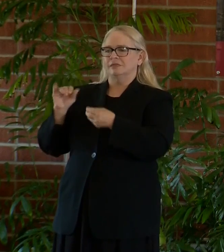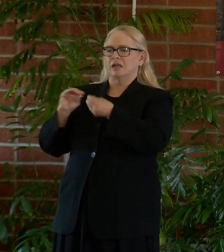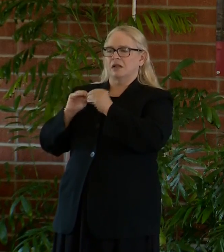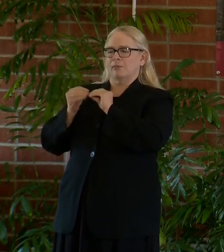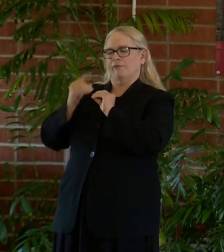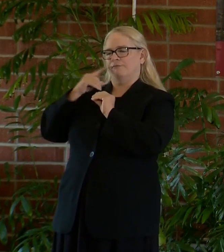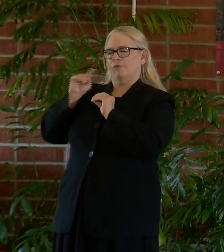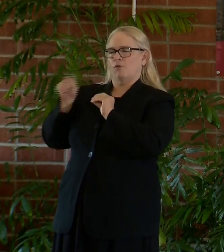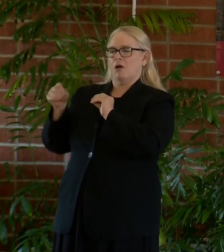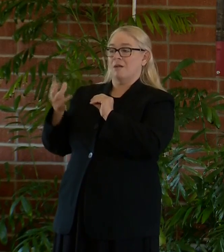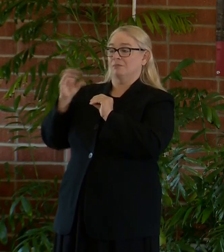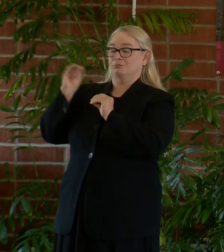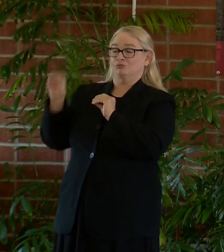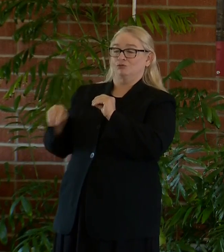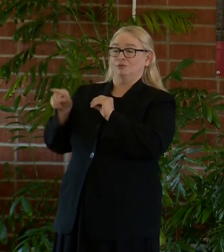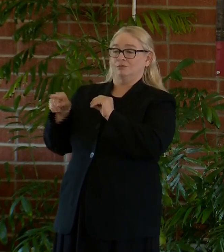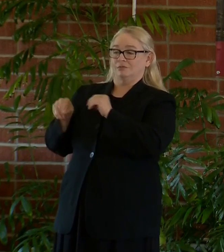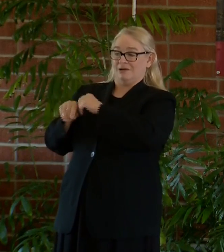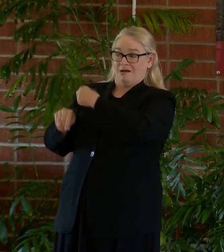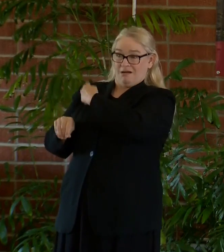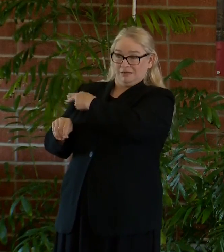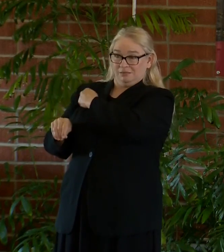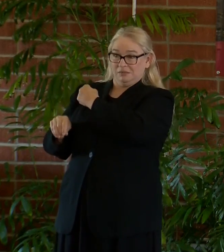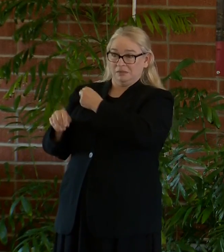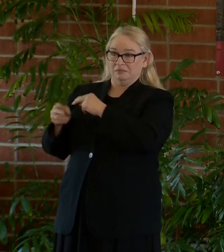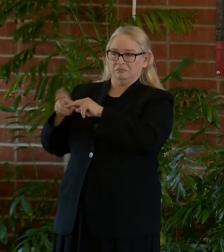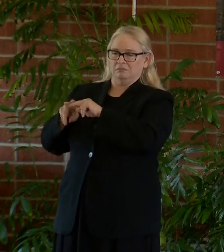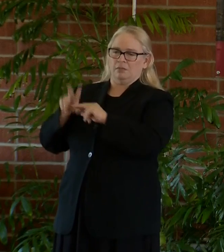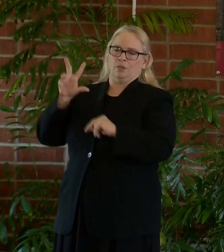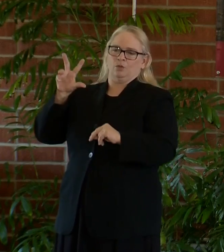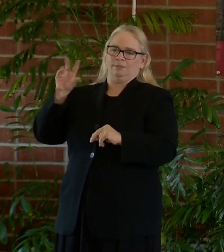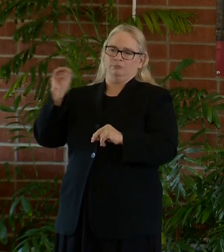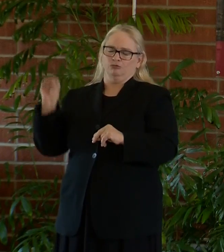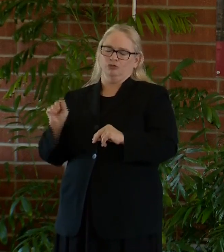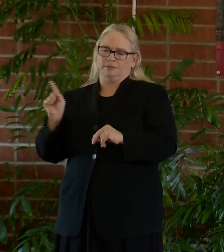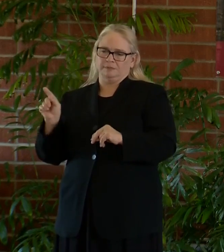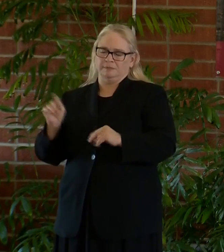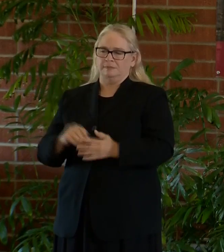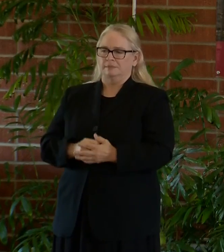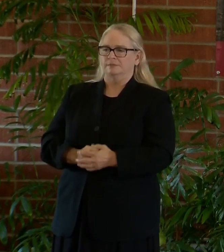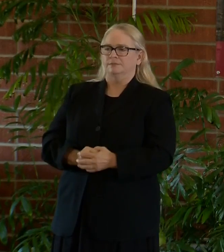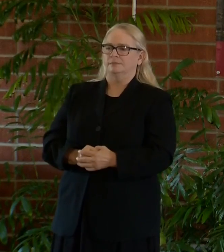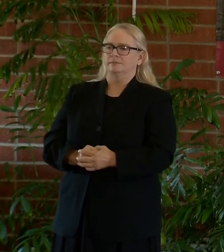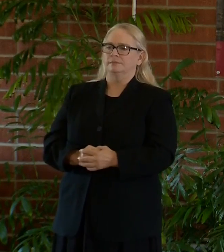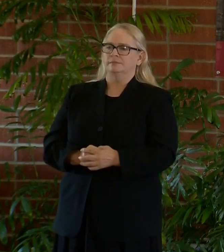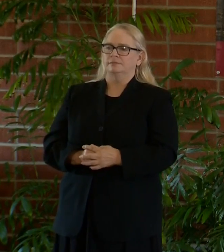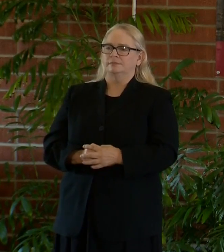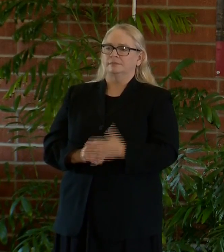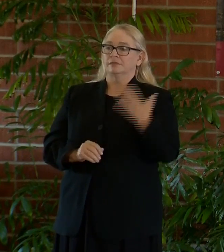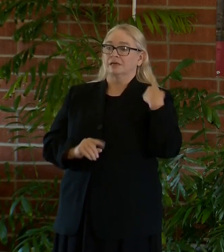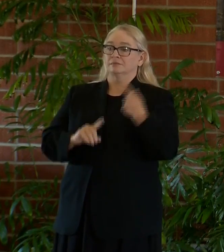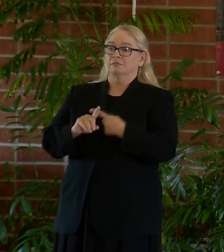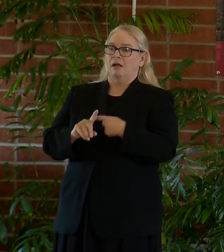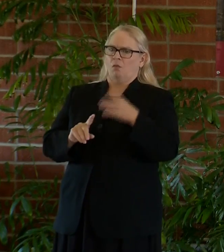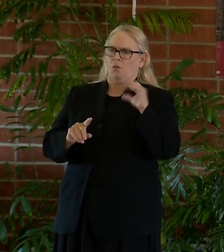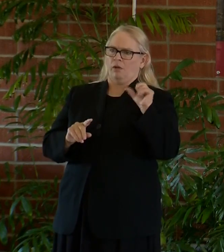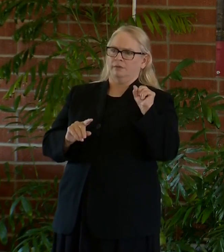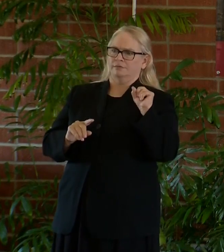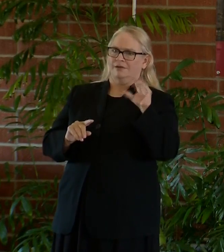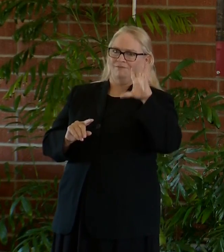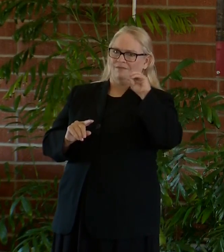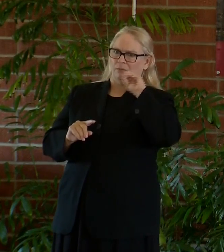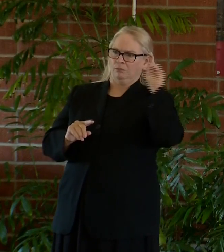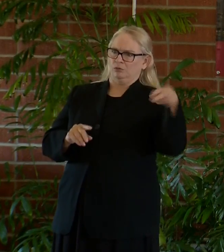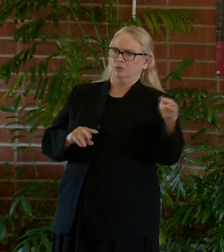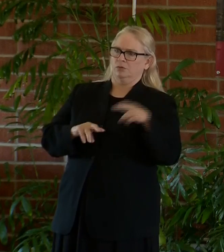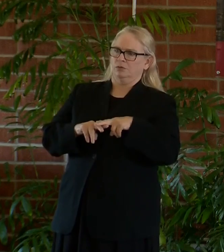numbers, increase 3%. So from 50 to 3%. I left you on Friday, that 14-day hospitalization rate